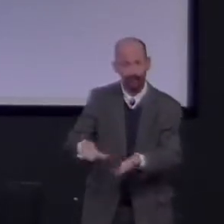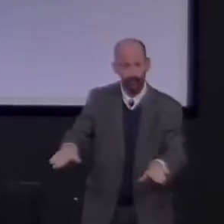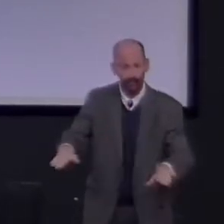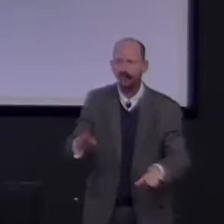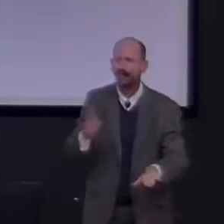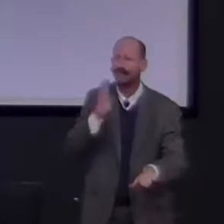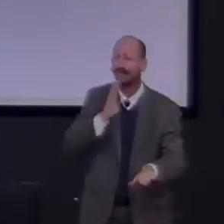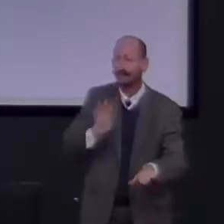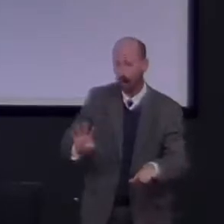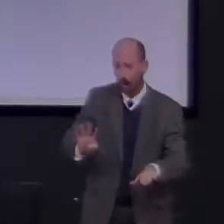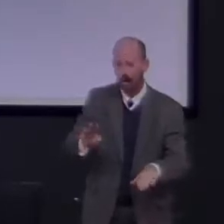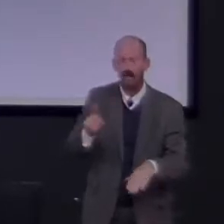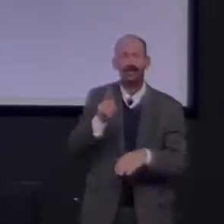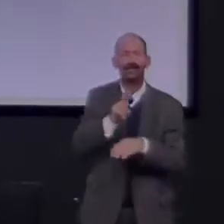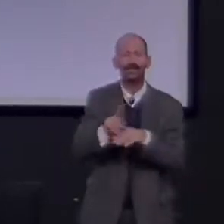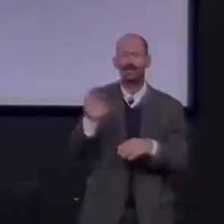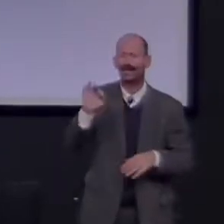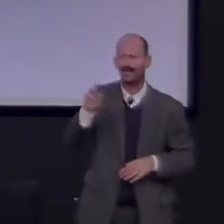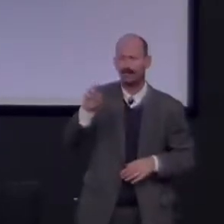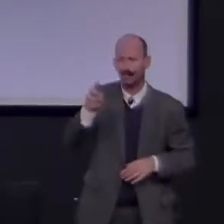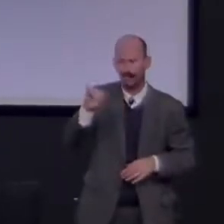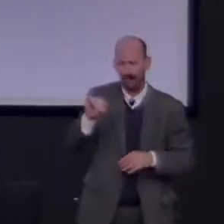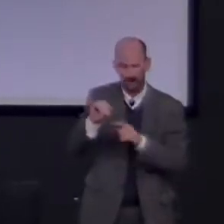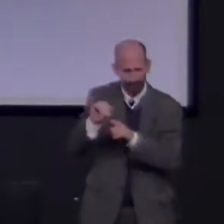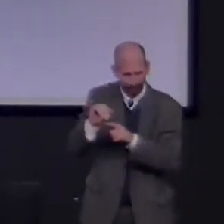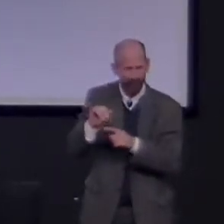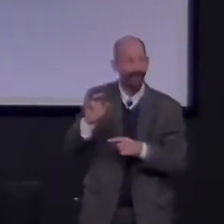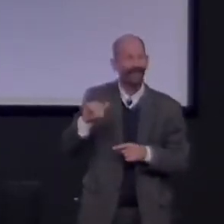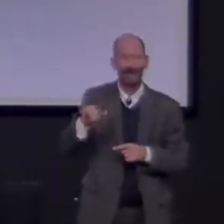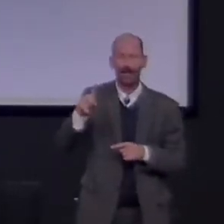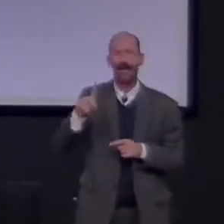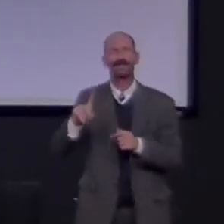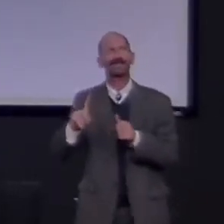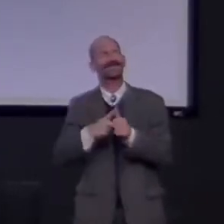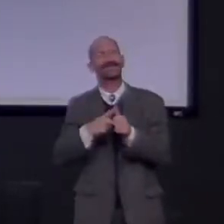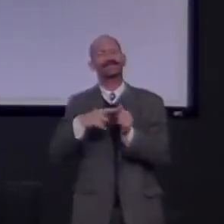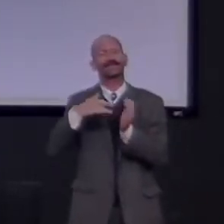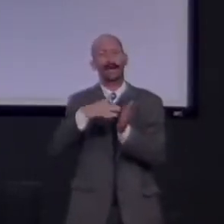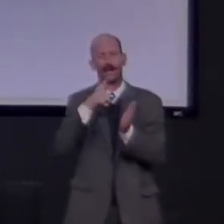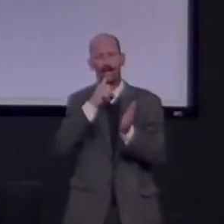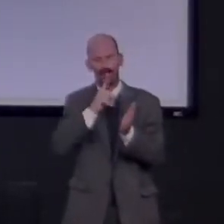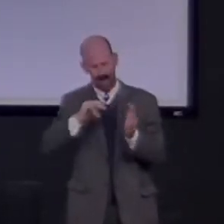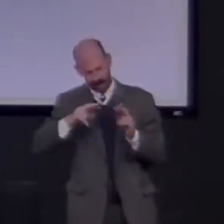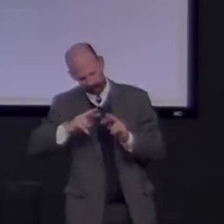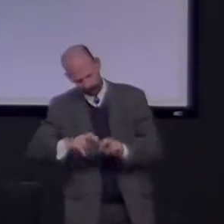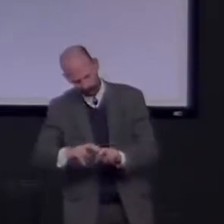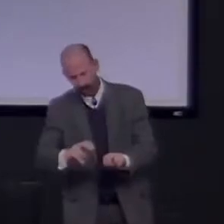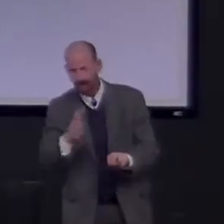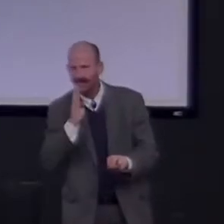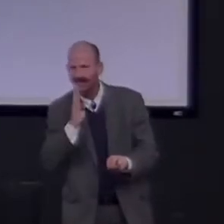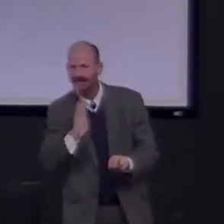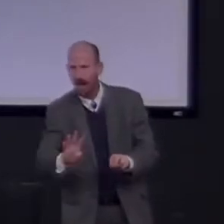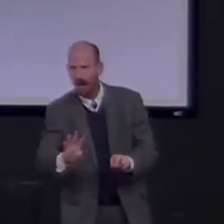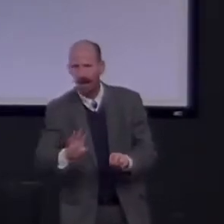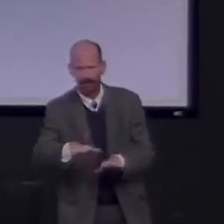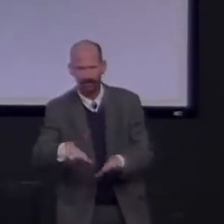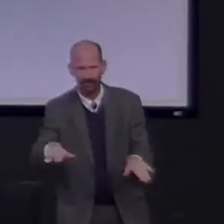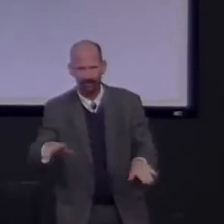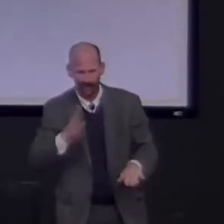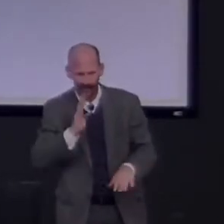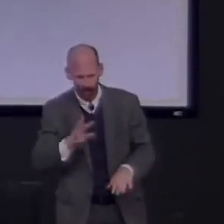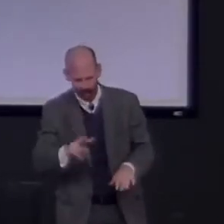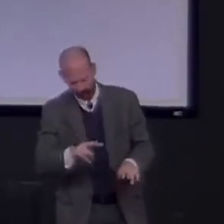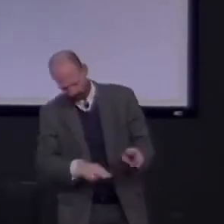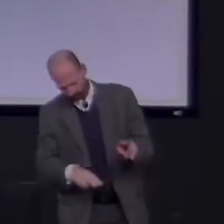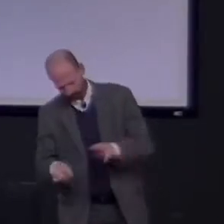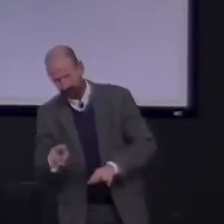functional magnetic resonance imaging. One of the first studies to look at the brains of 4-year-old children, and it looked at their